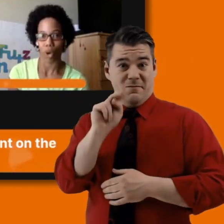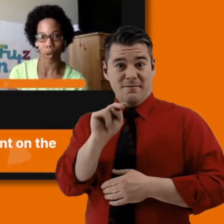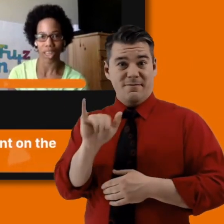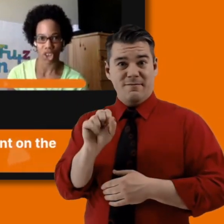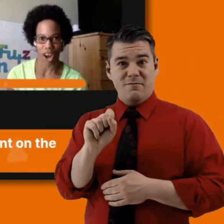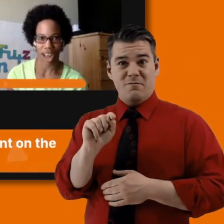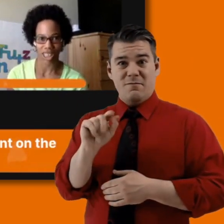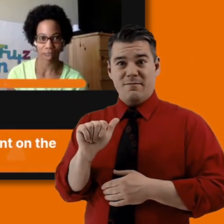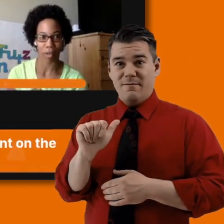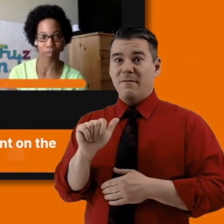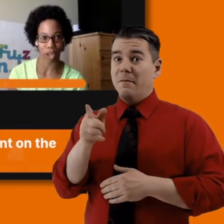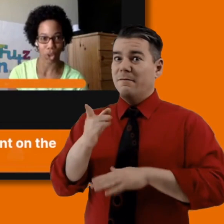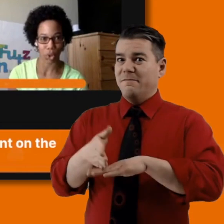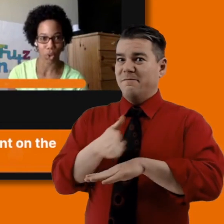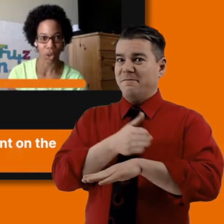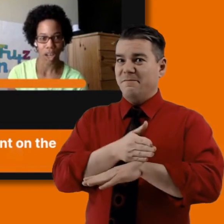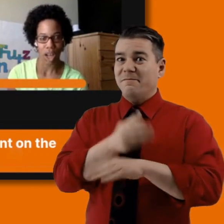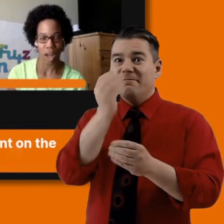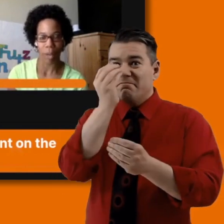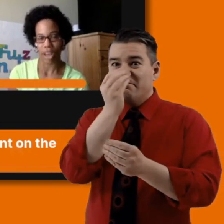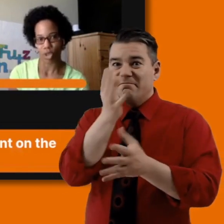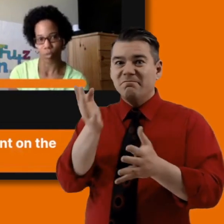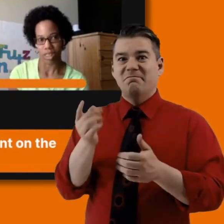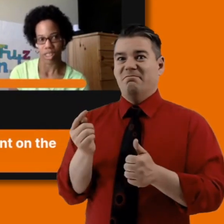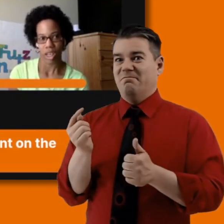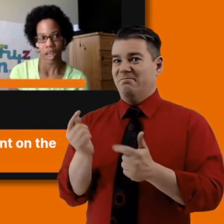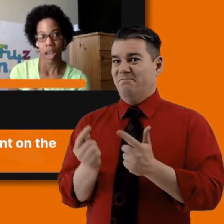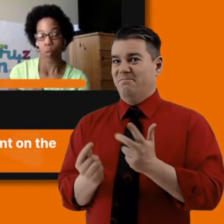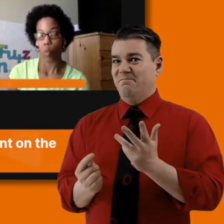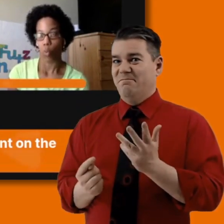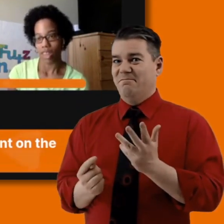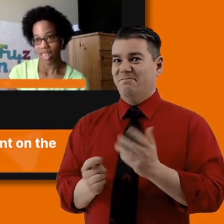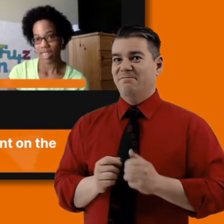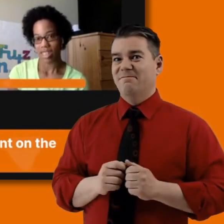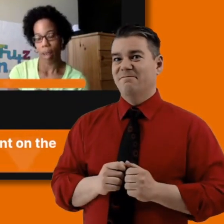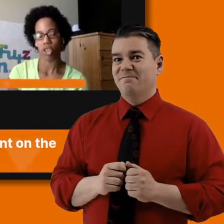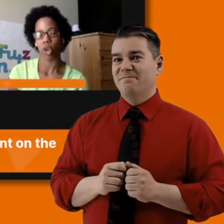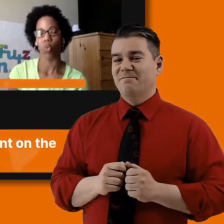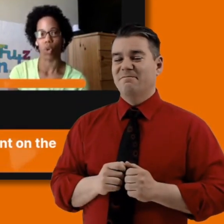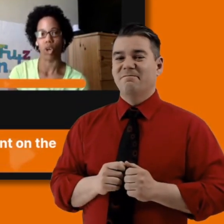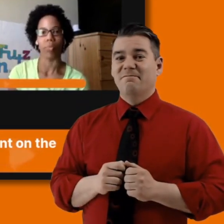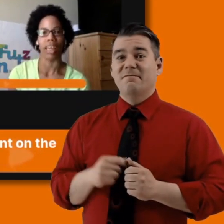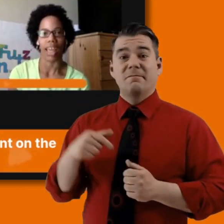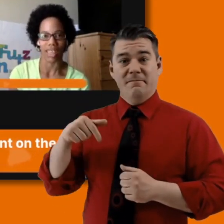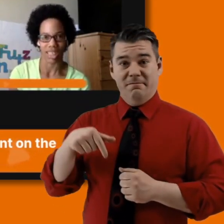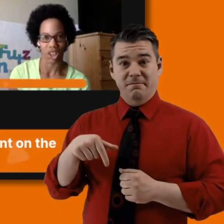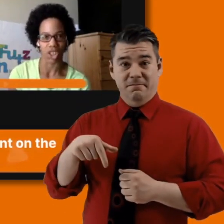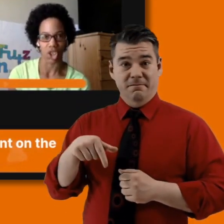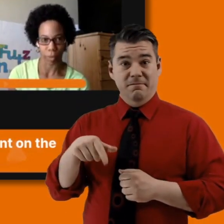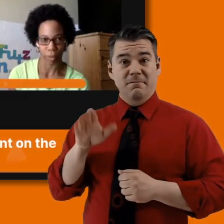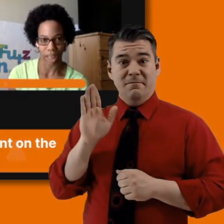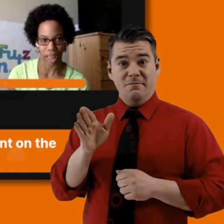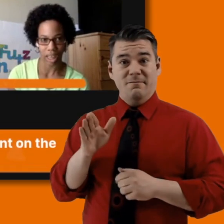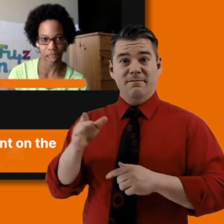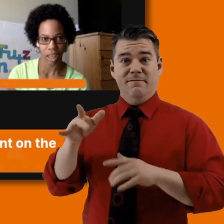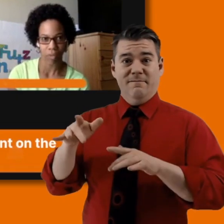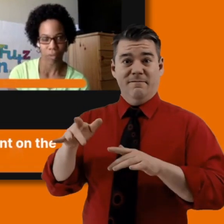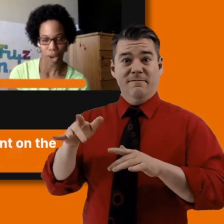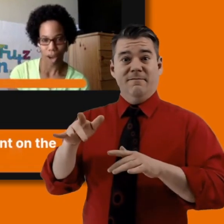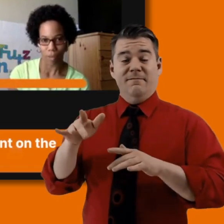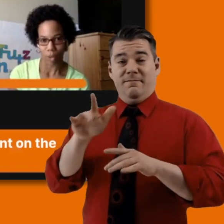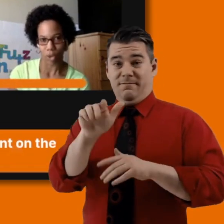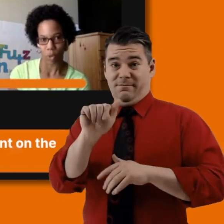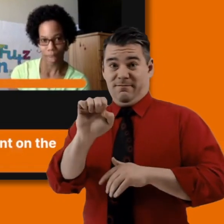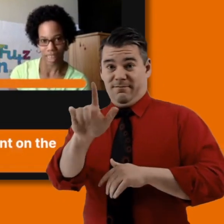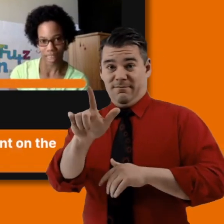But before we start, I just have a few announcements. This episode will be ASL interpreted